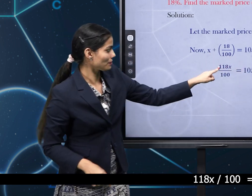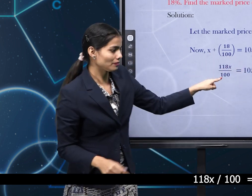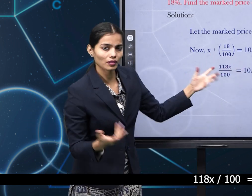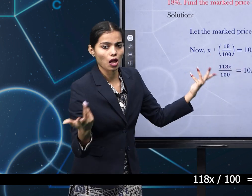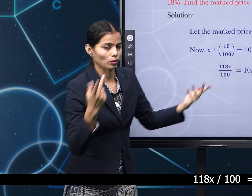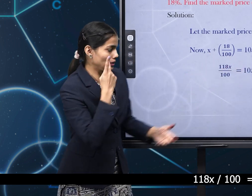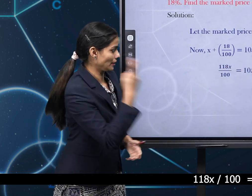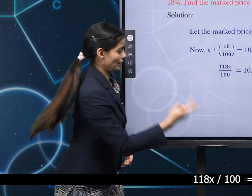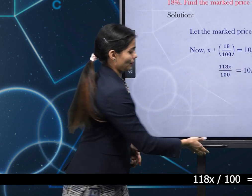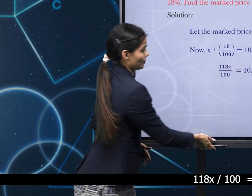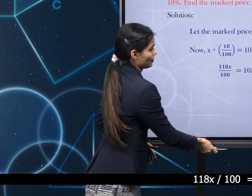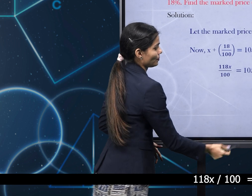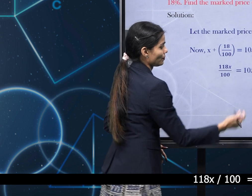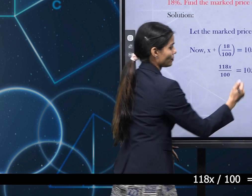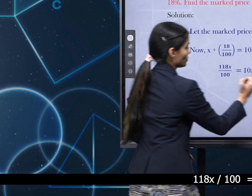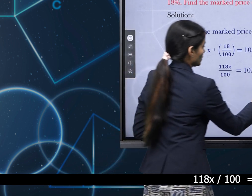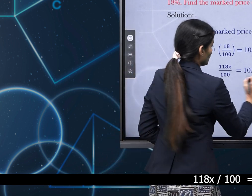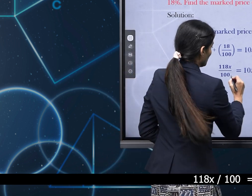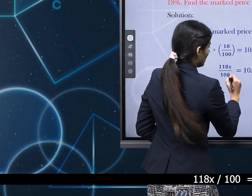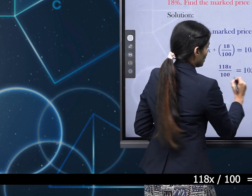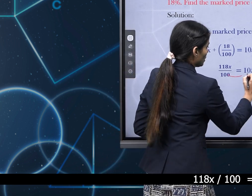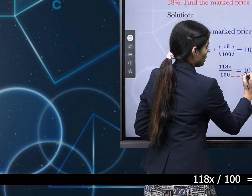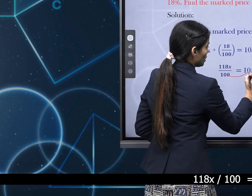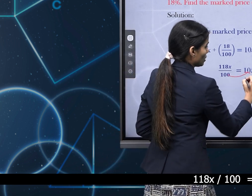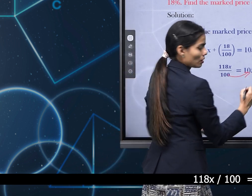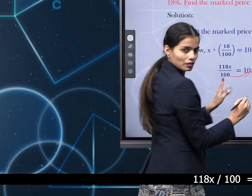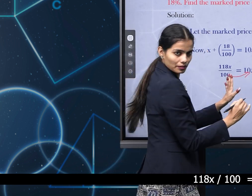118x by 100 is equal to 10,502.